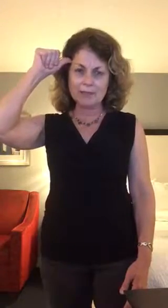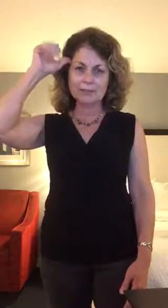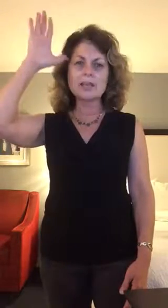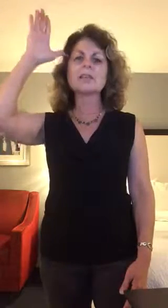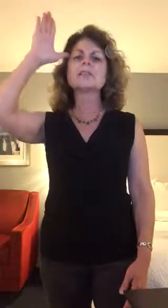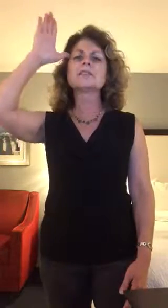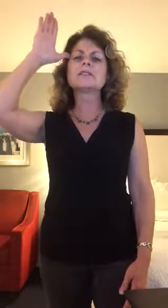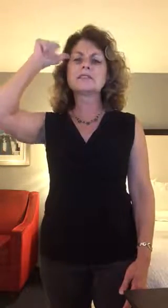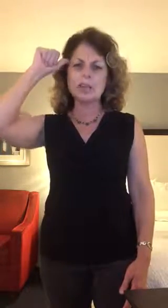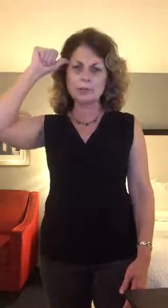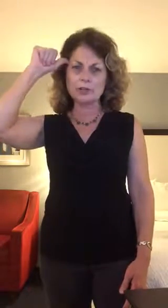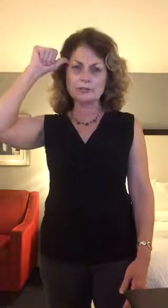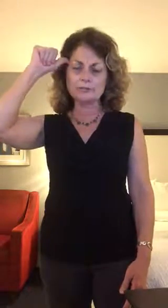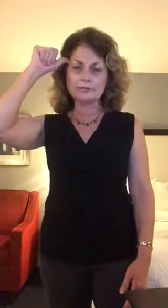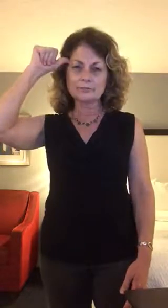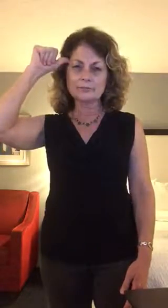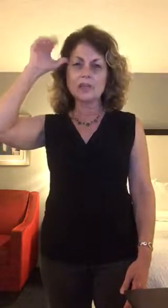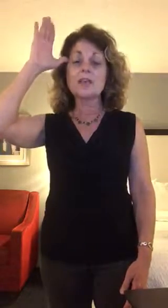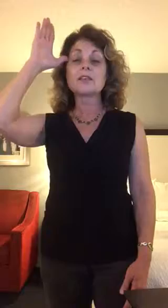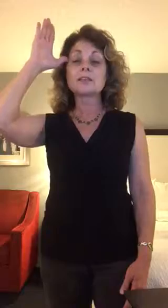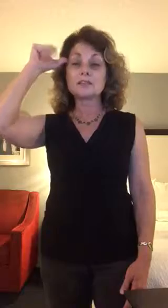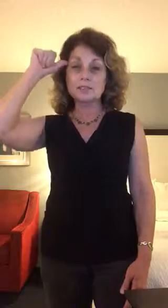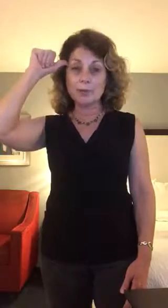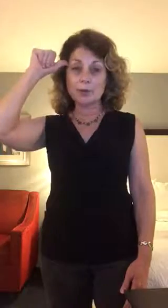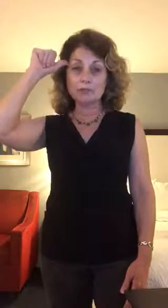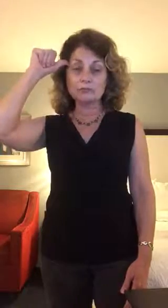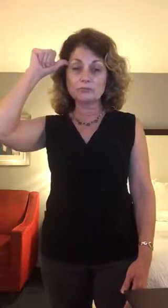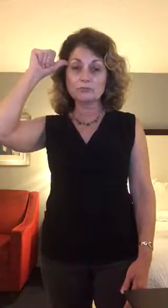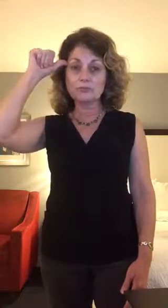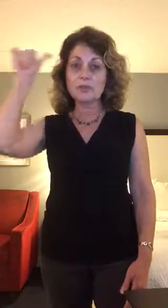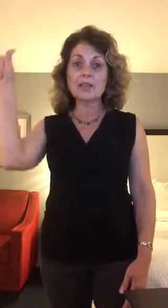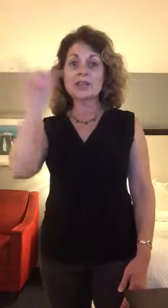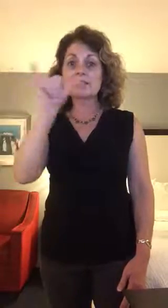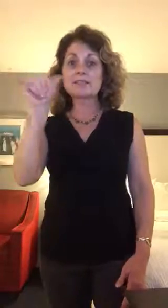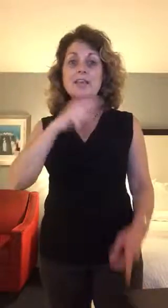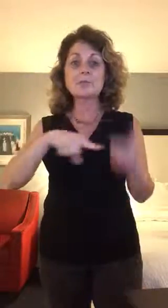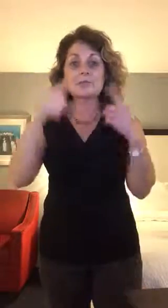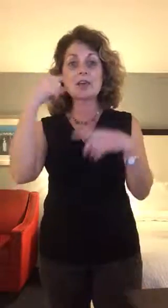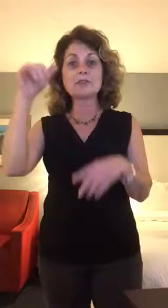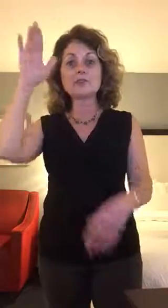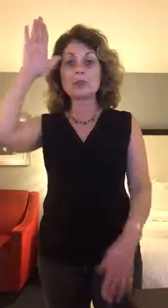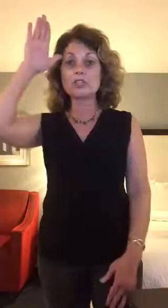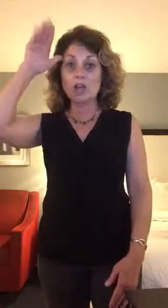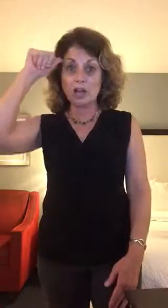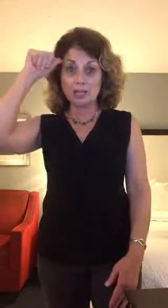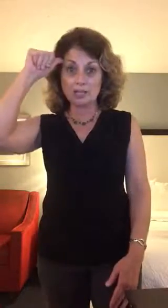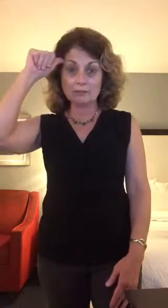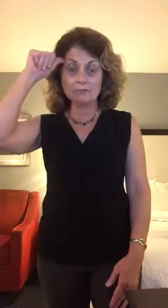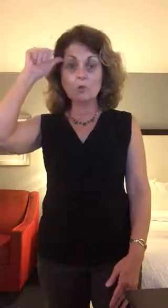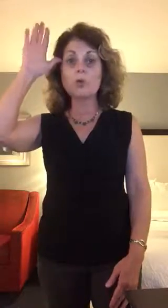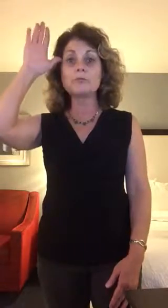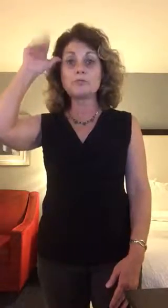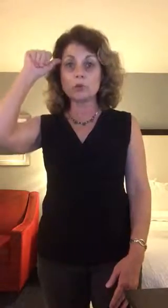mind. Stubborn. Stubborn. Same sign for donkey or